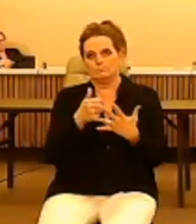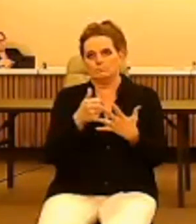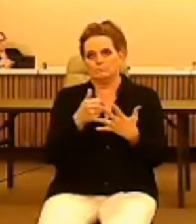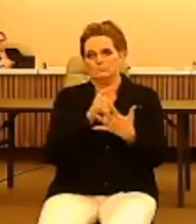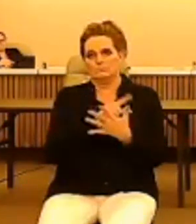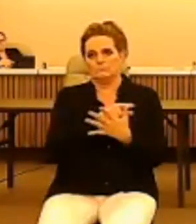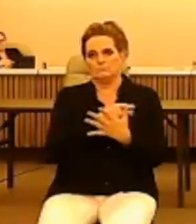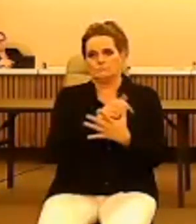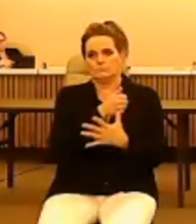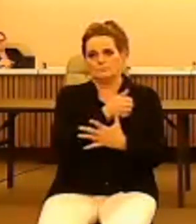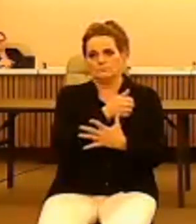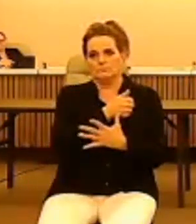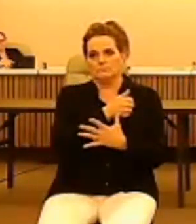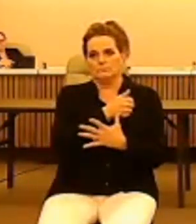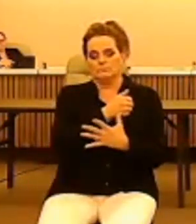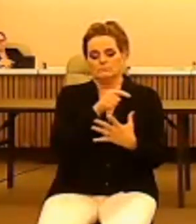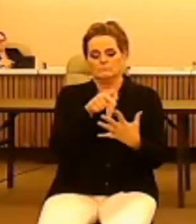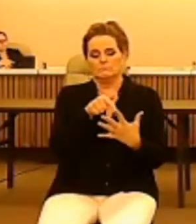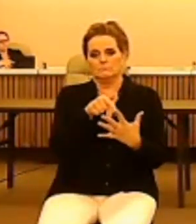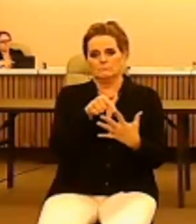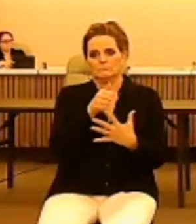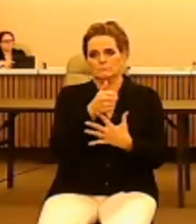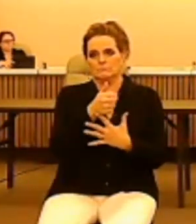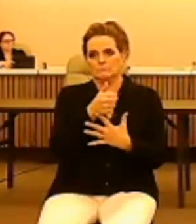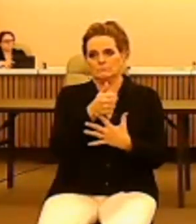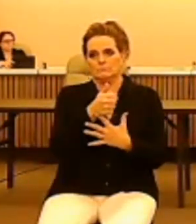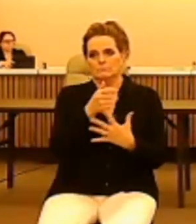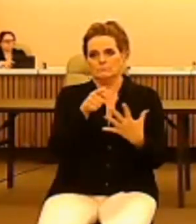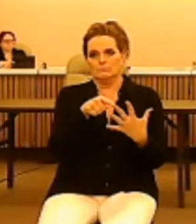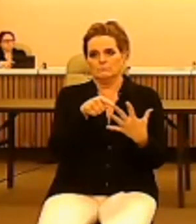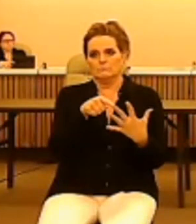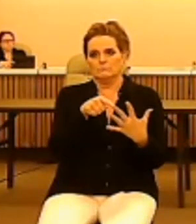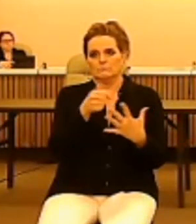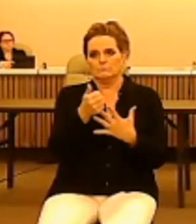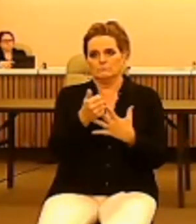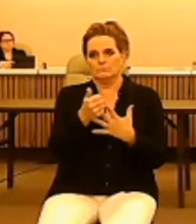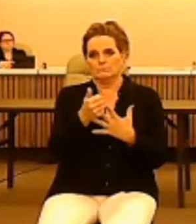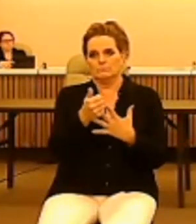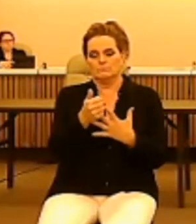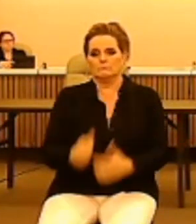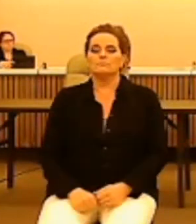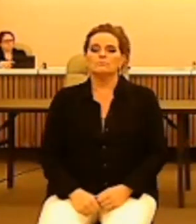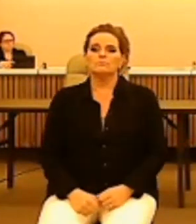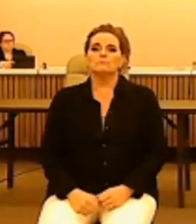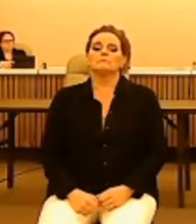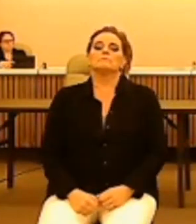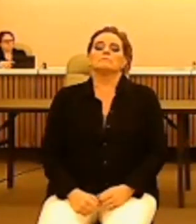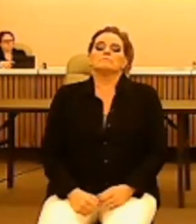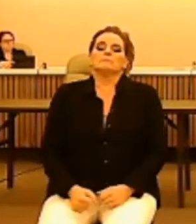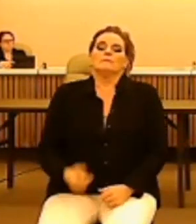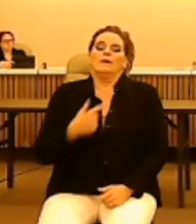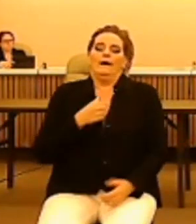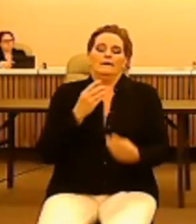Councilmember Page, Aye. Councilmember Belanca, Aye. Supervisor Schultz. Aye. Fellow board members,